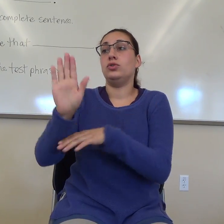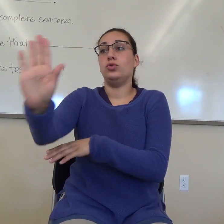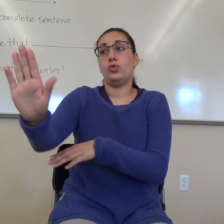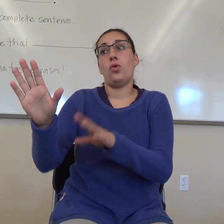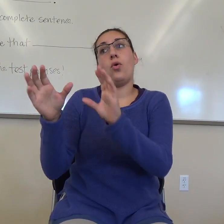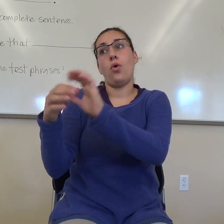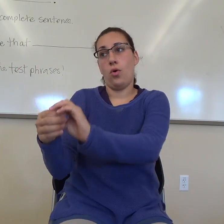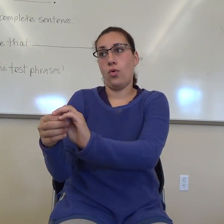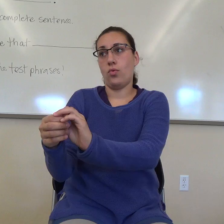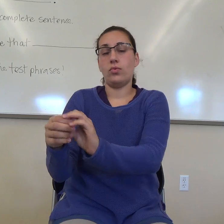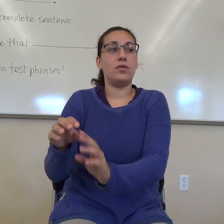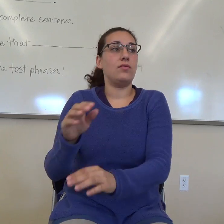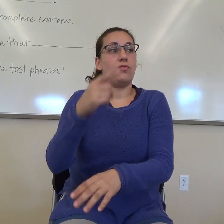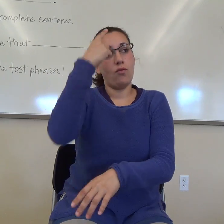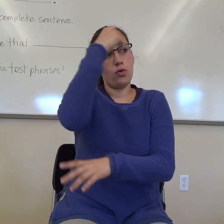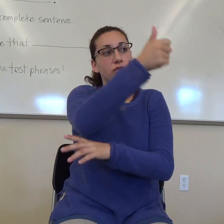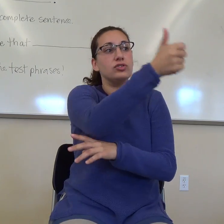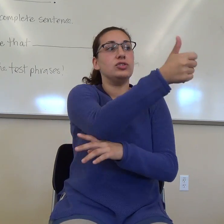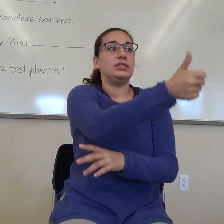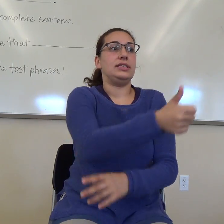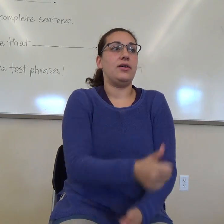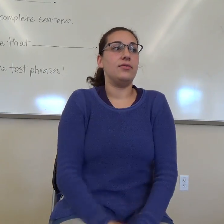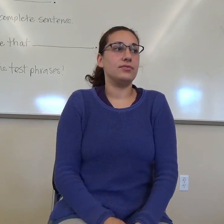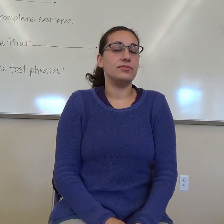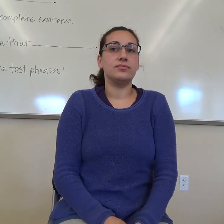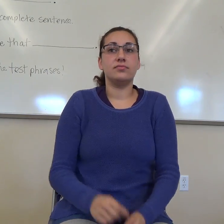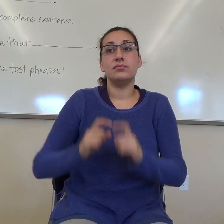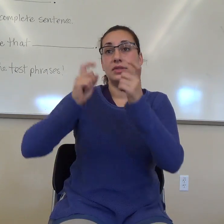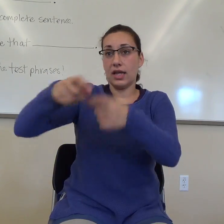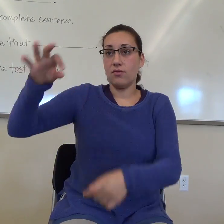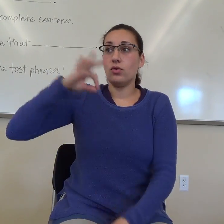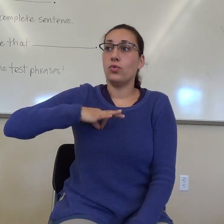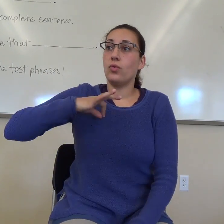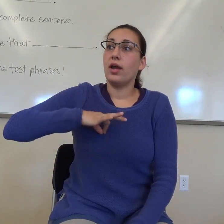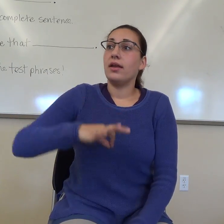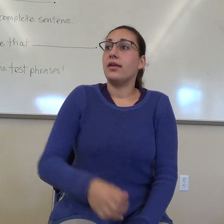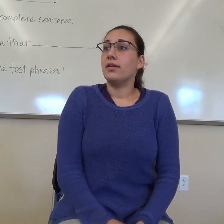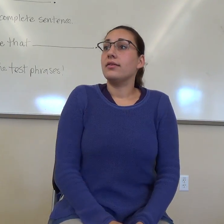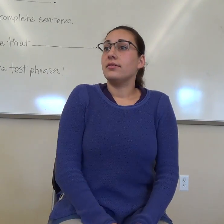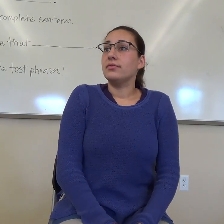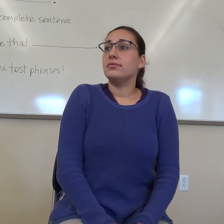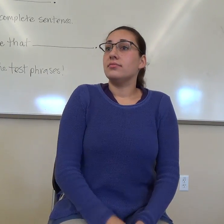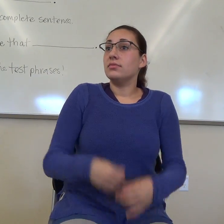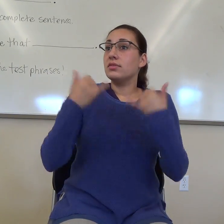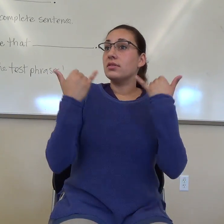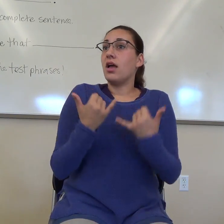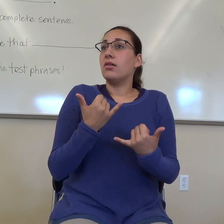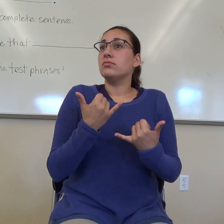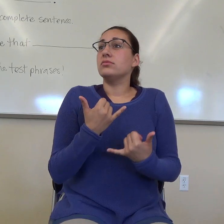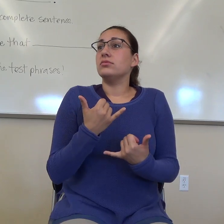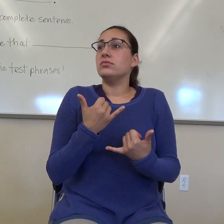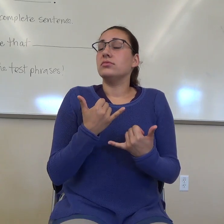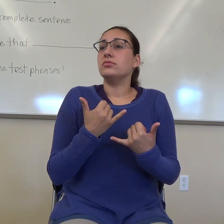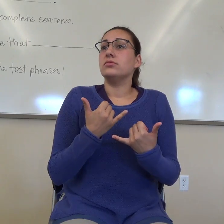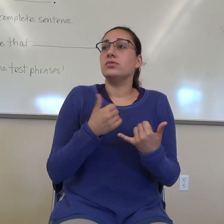of yourself, and everybody got credit for that if they did it. So now you need to kind of check that